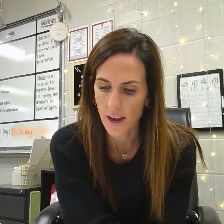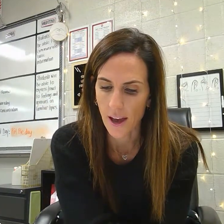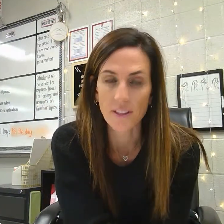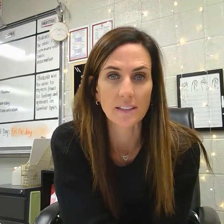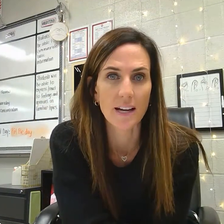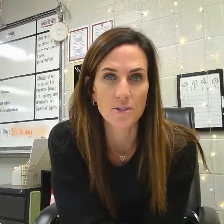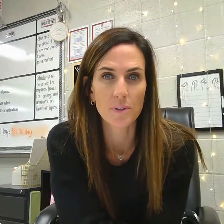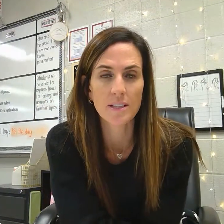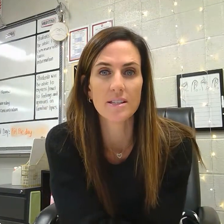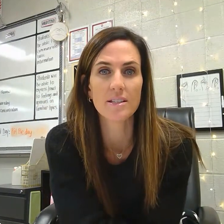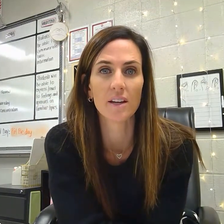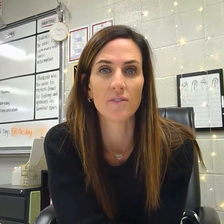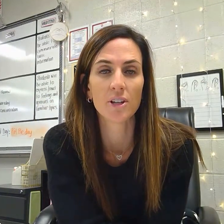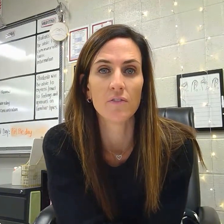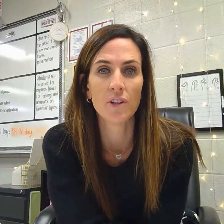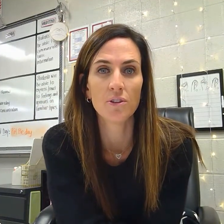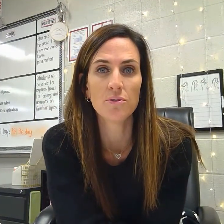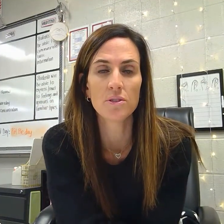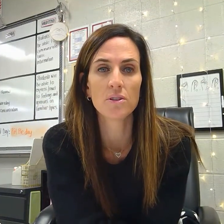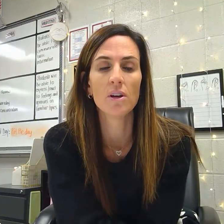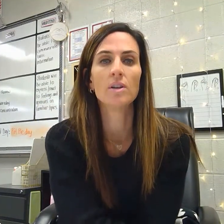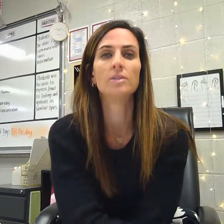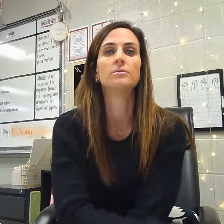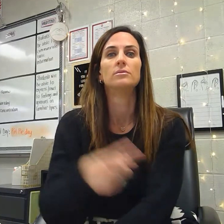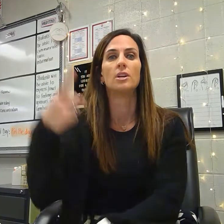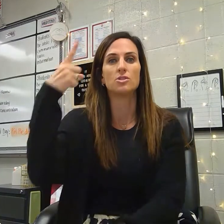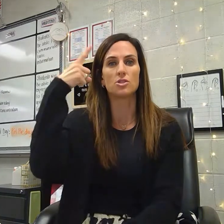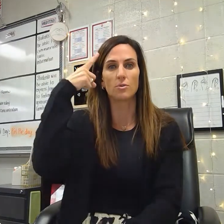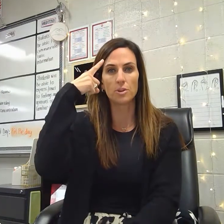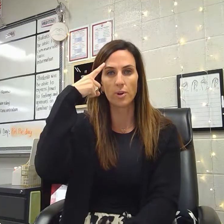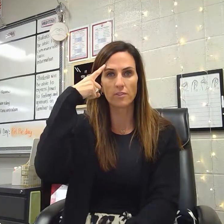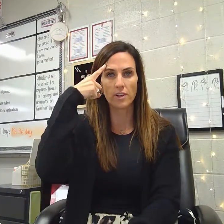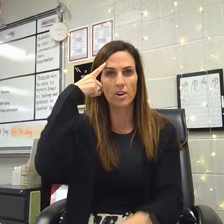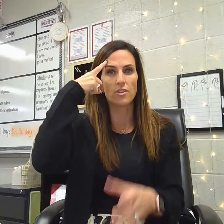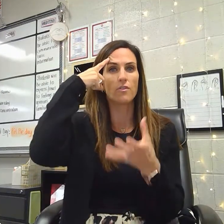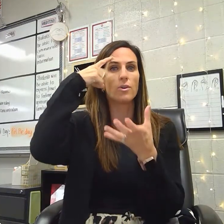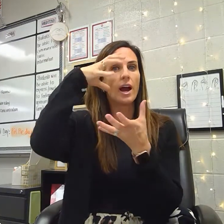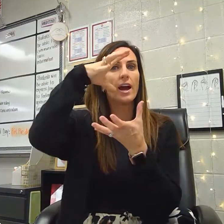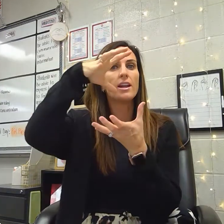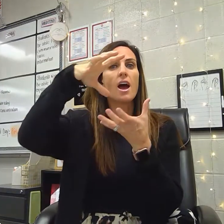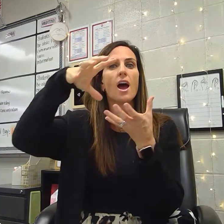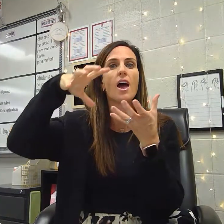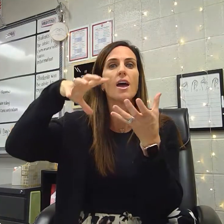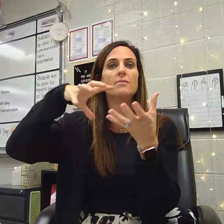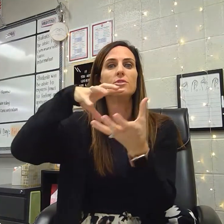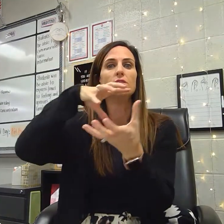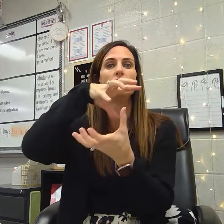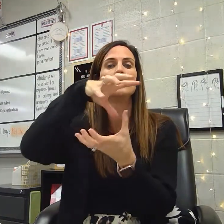And the last one is the sign for confused. Start with the pointer finger on the forehead and move into